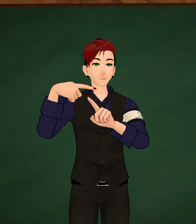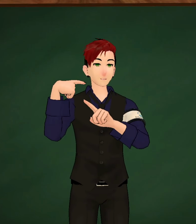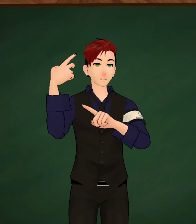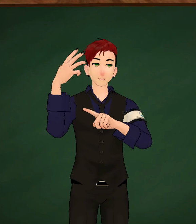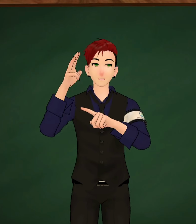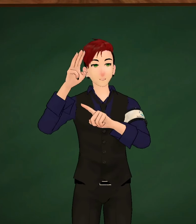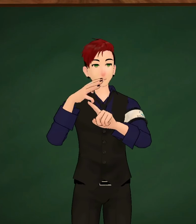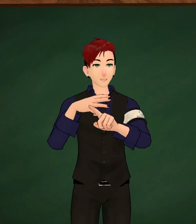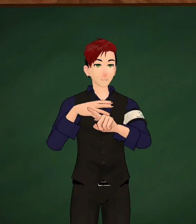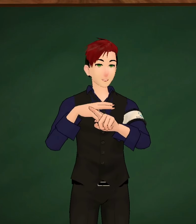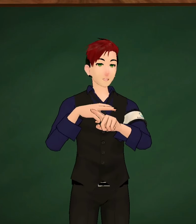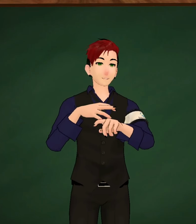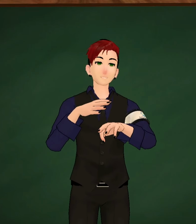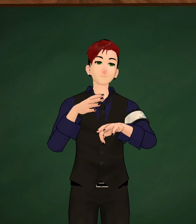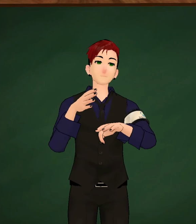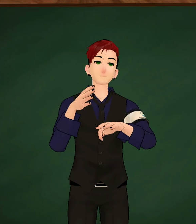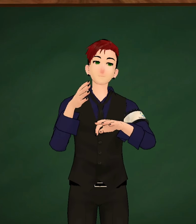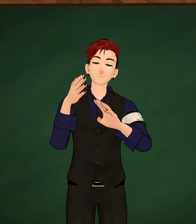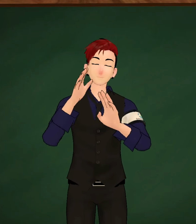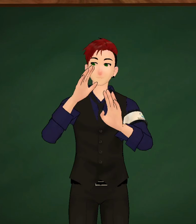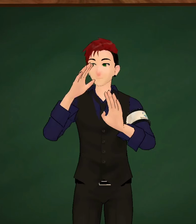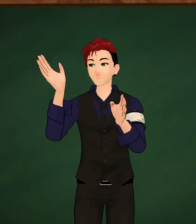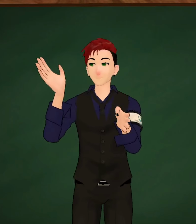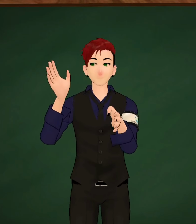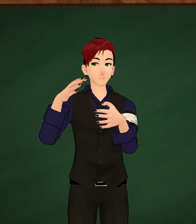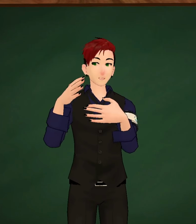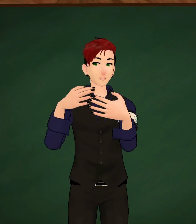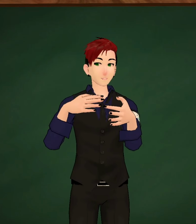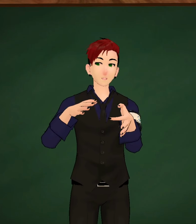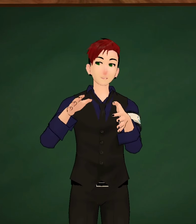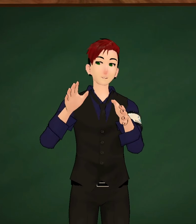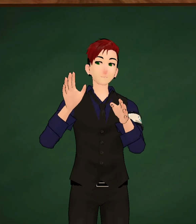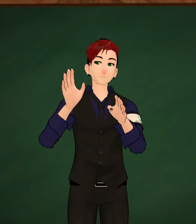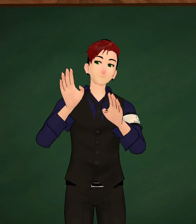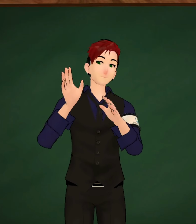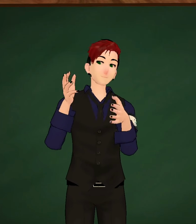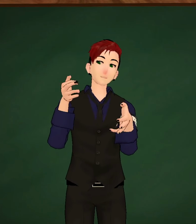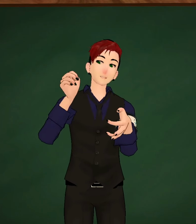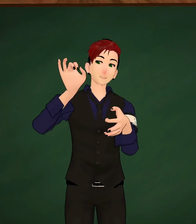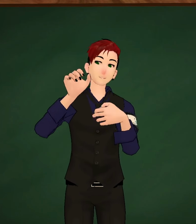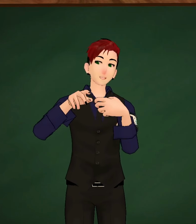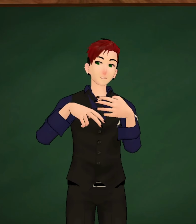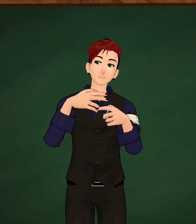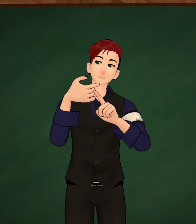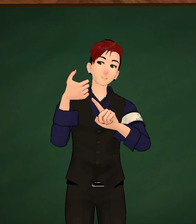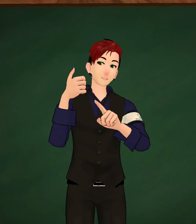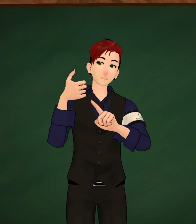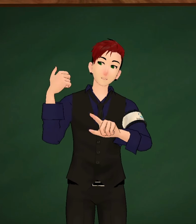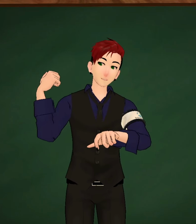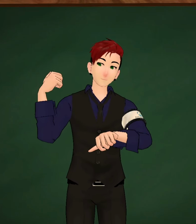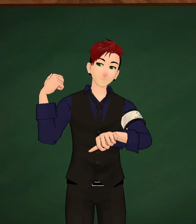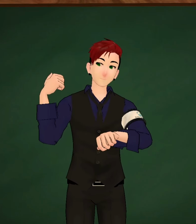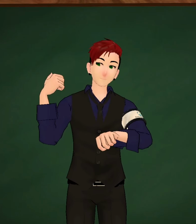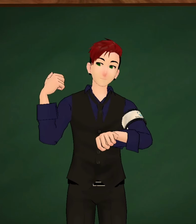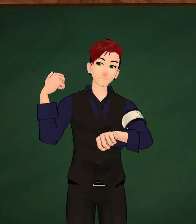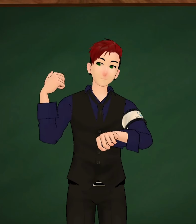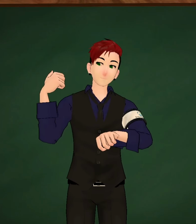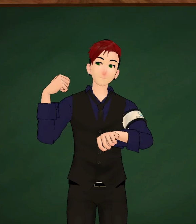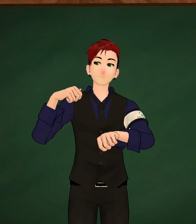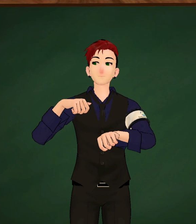they've only been using for like 6 months or however long it is. That's the kind of source you want to stay away from.